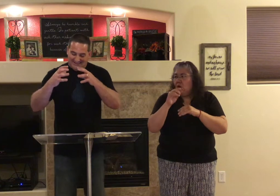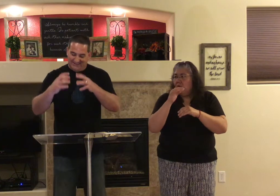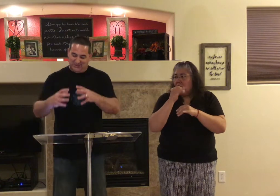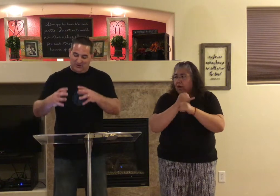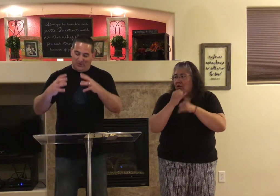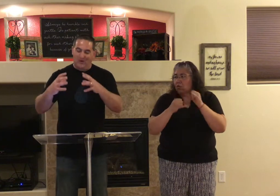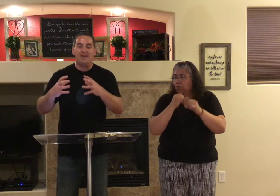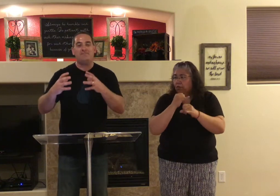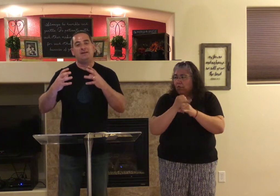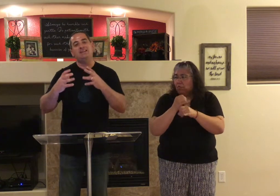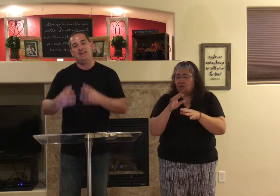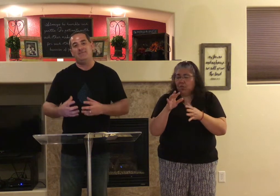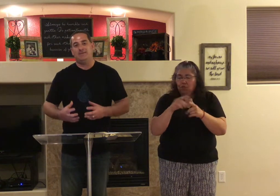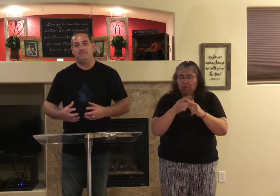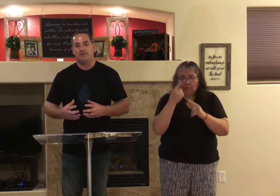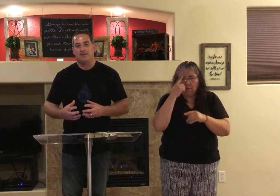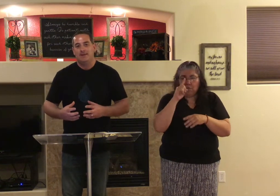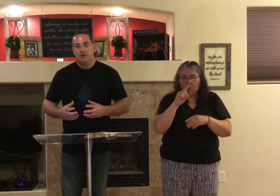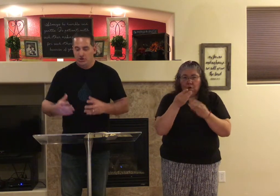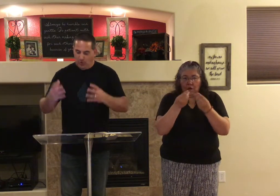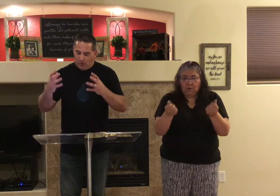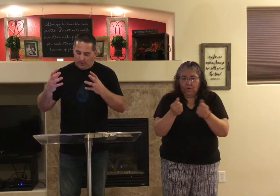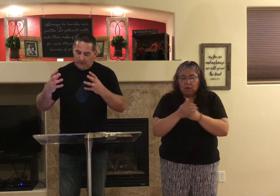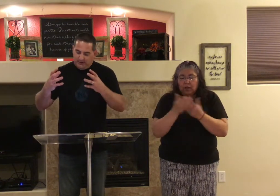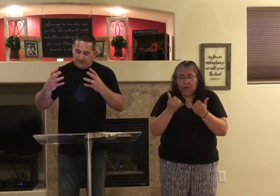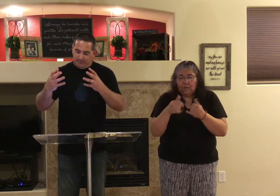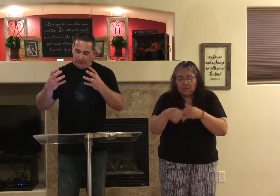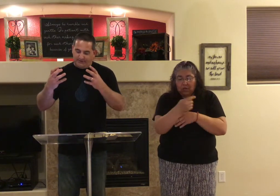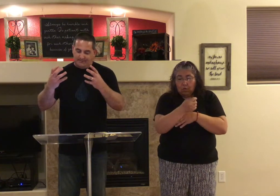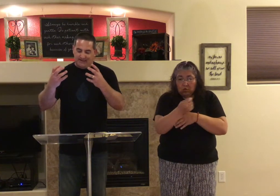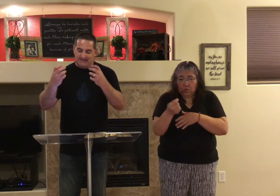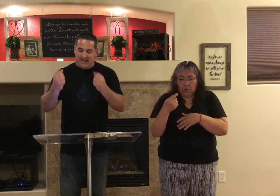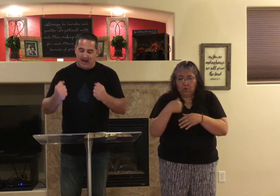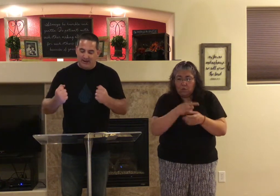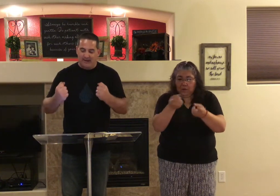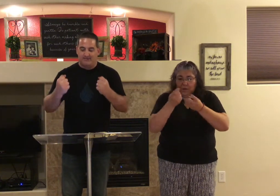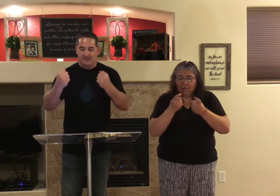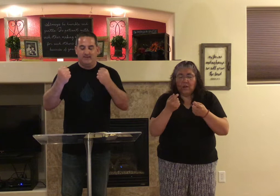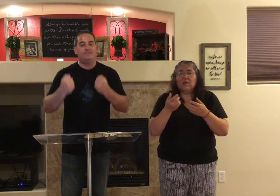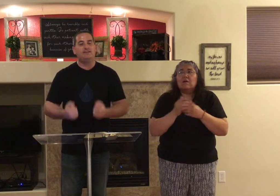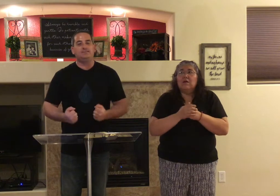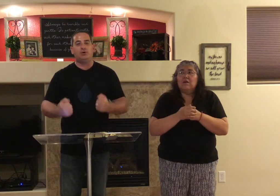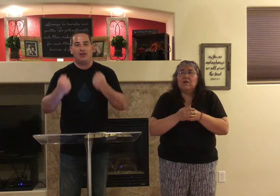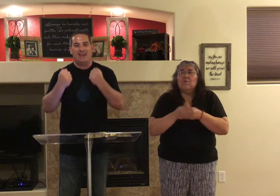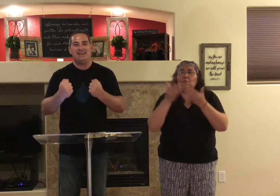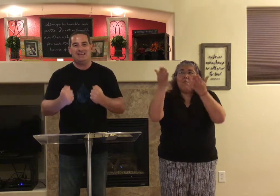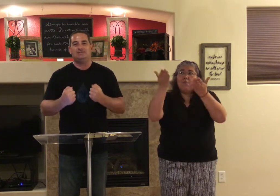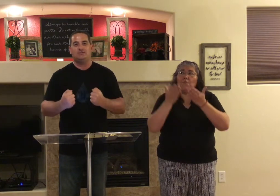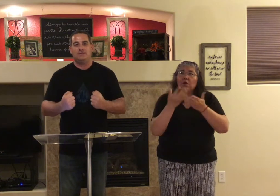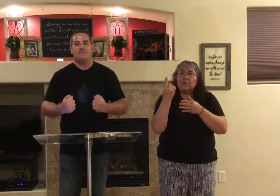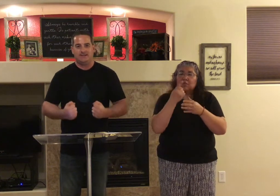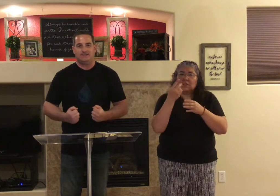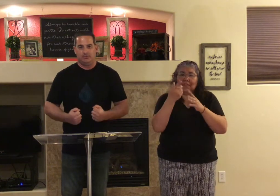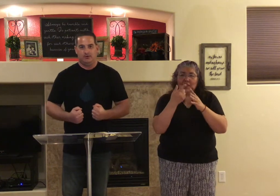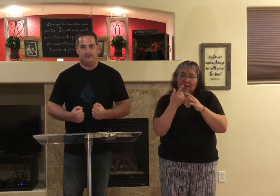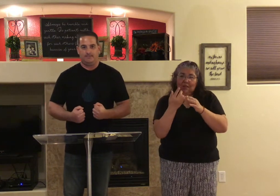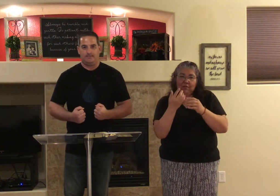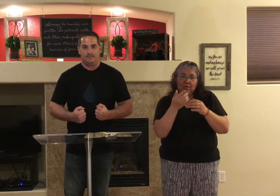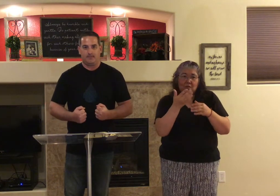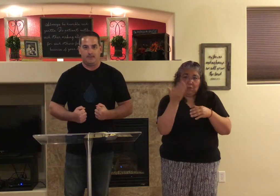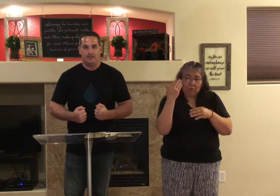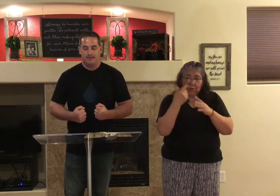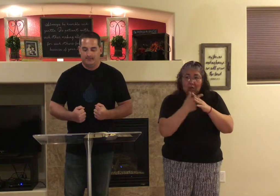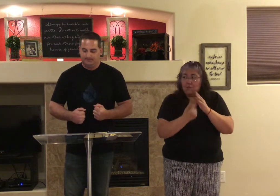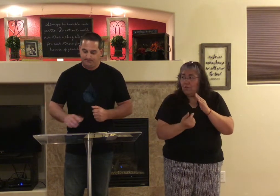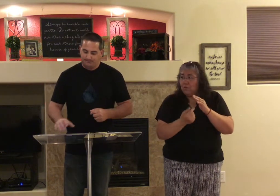It is the tool we have been given in order to pull something down out of the invisible and into the visible.